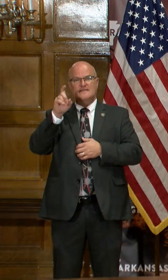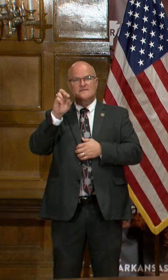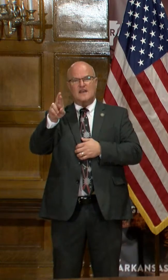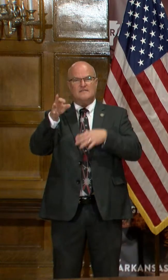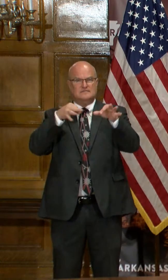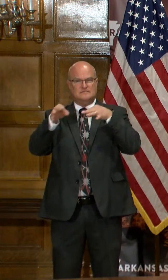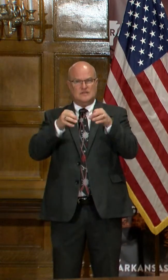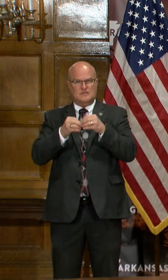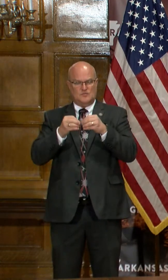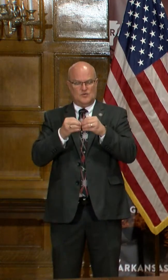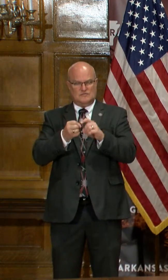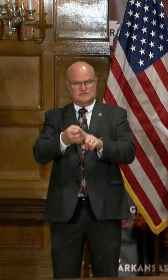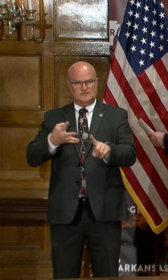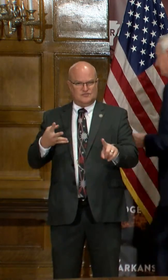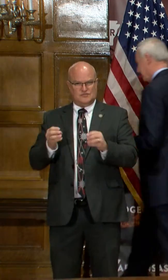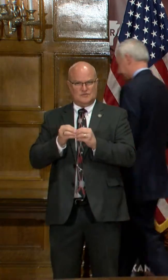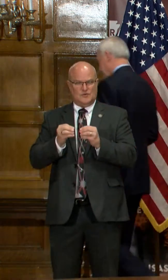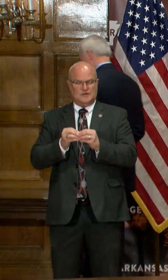more fully.